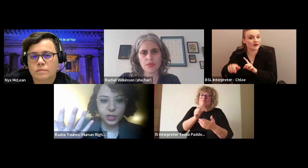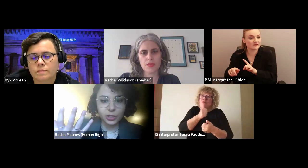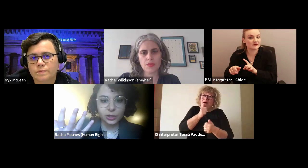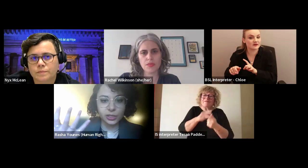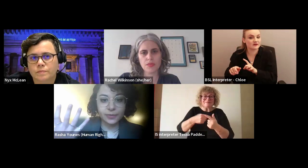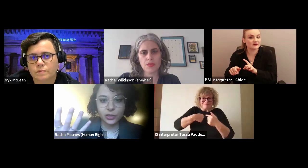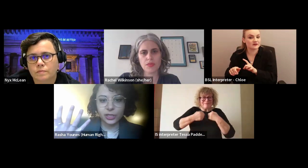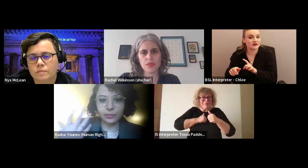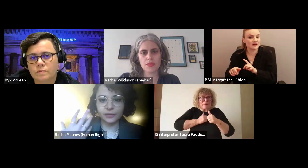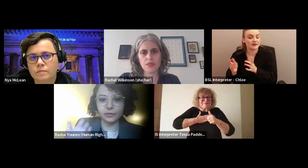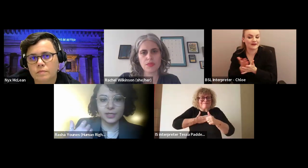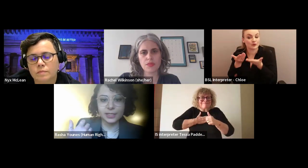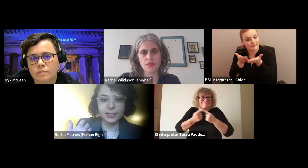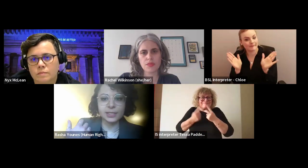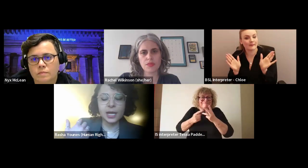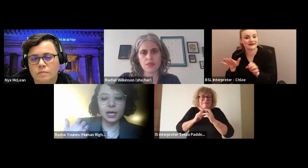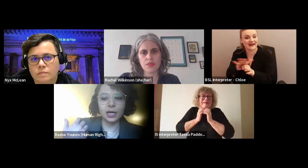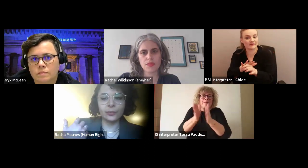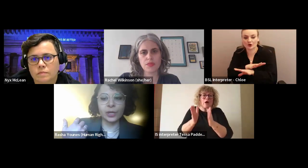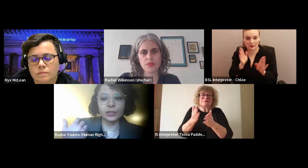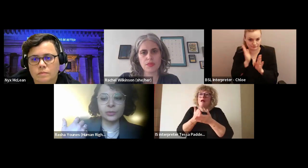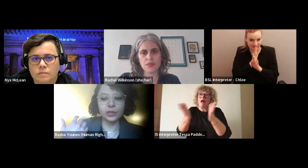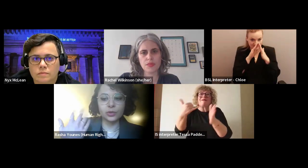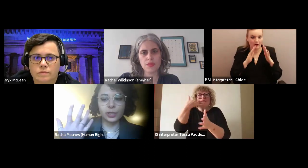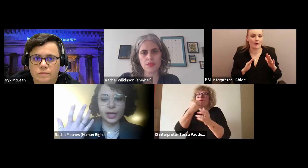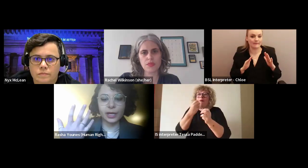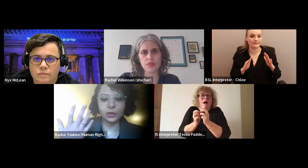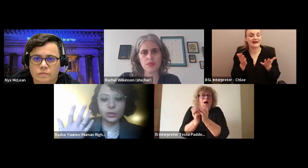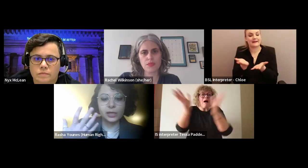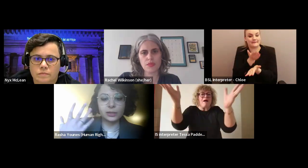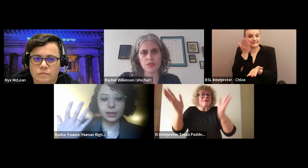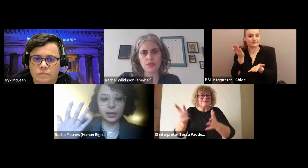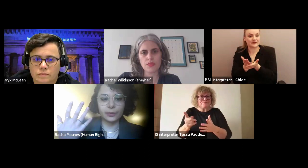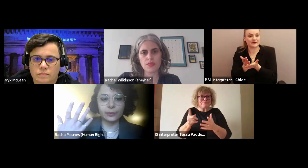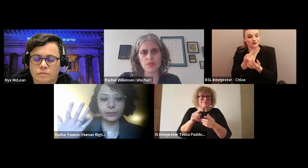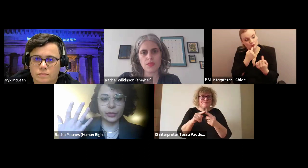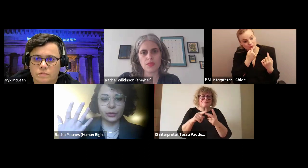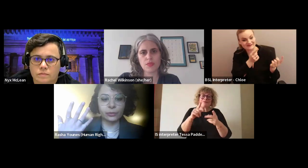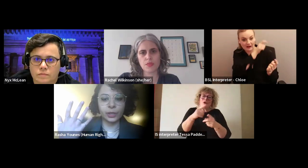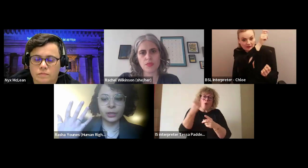undisclosed location, especially a private residence, to make sure that you tell,